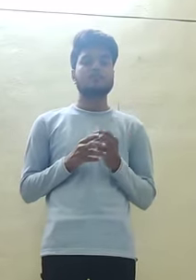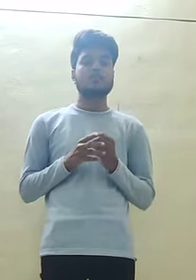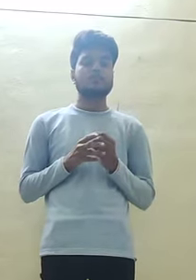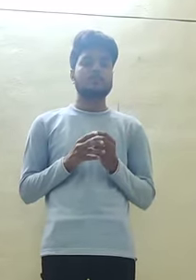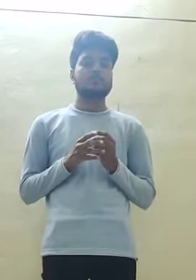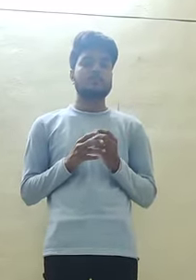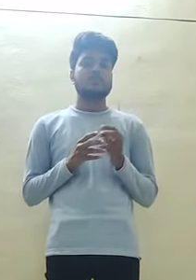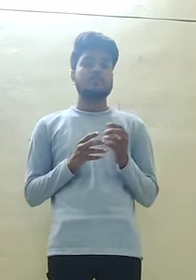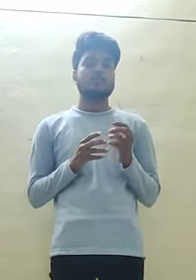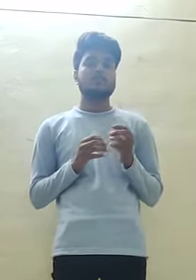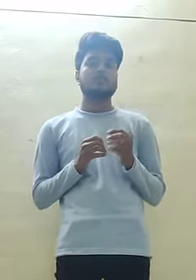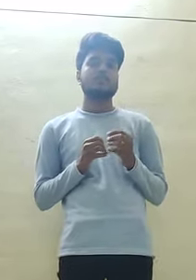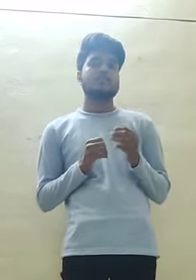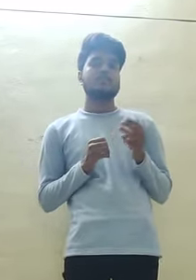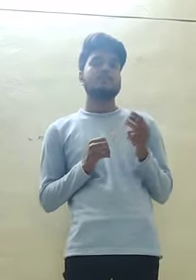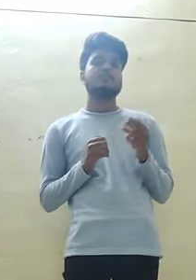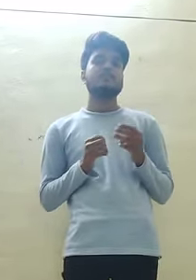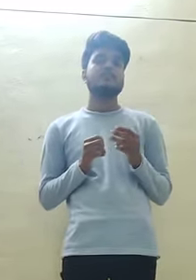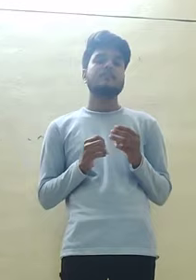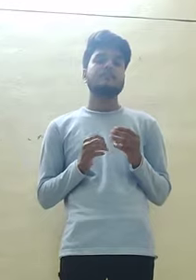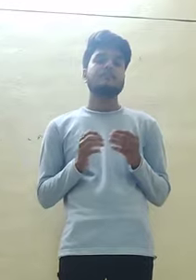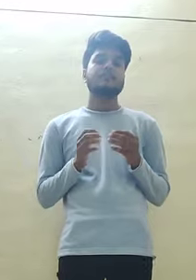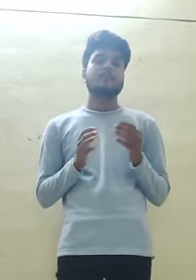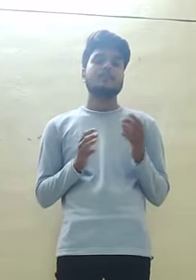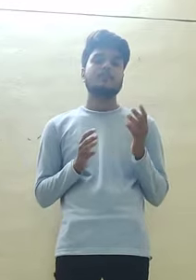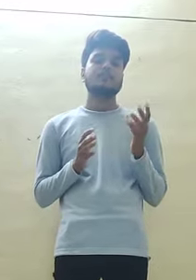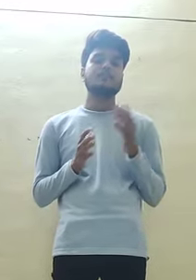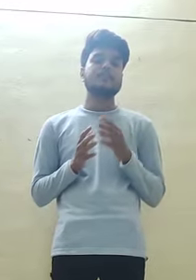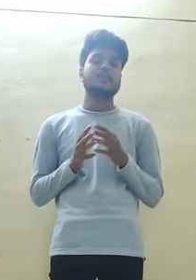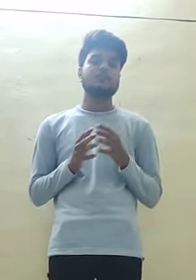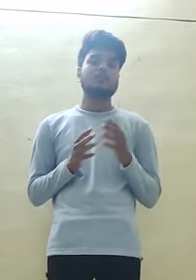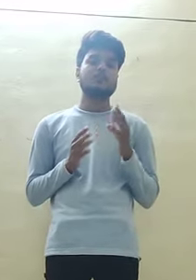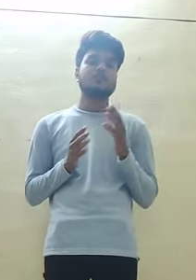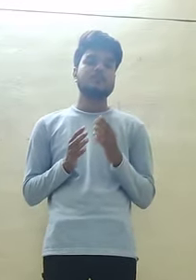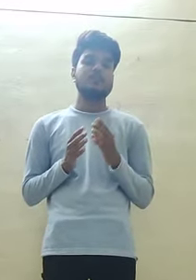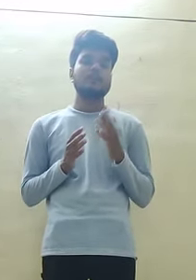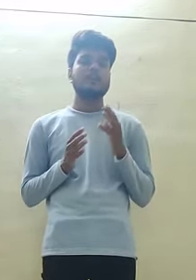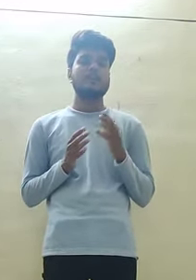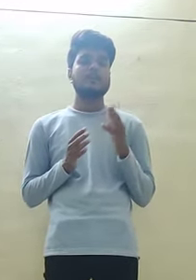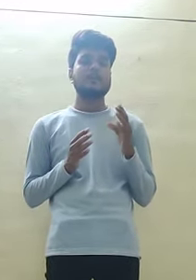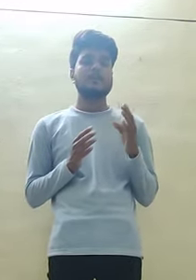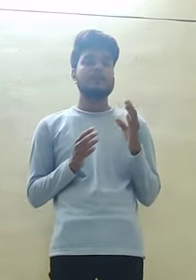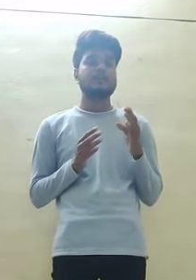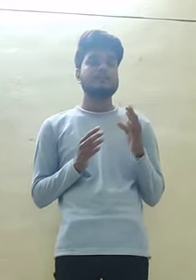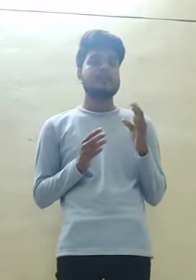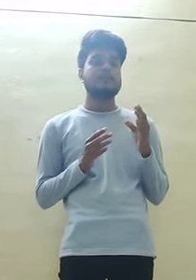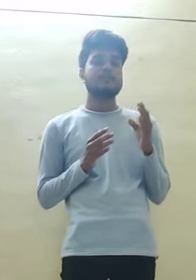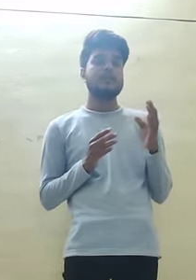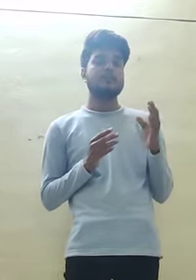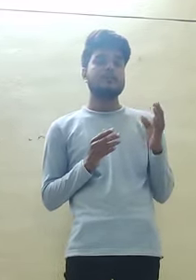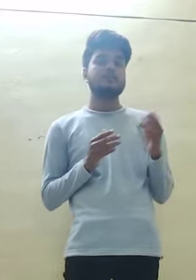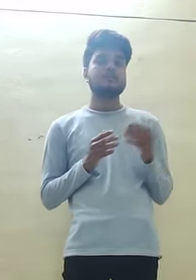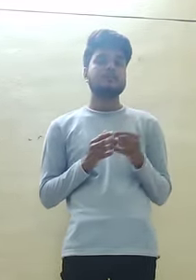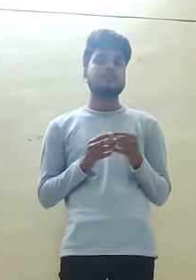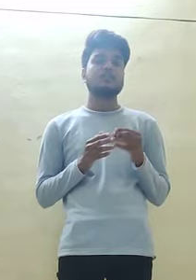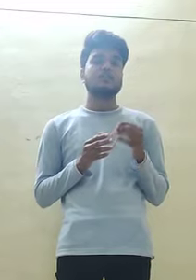coding. Now we will see the syntax of Java lambda expression.